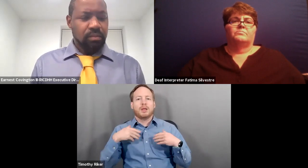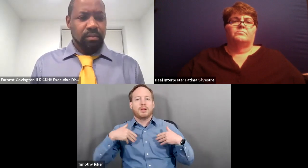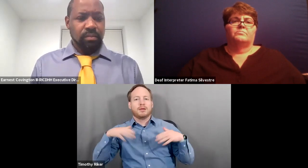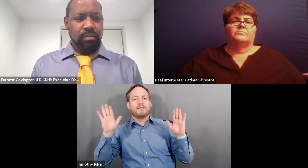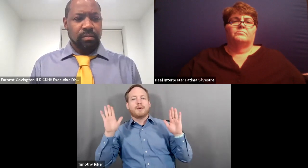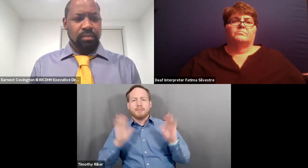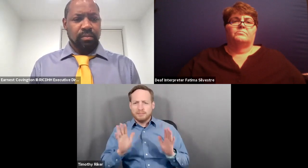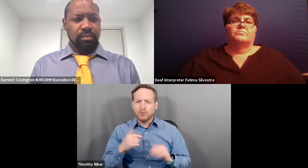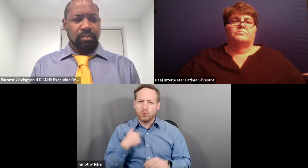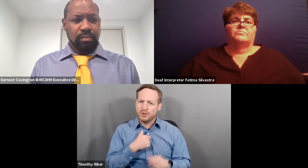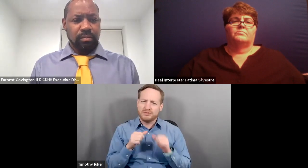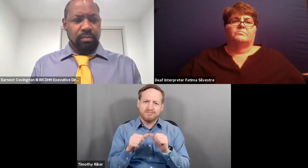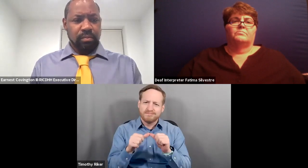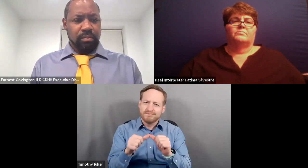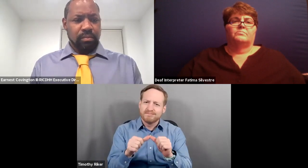And